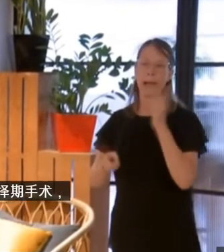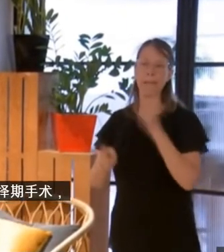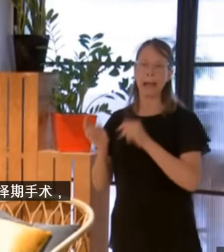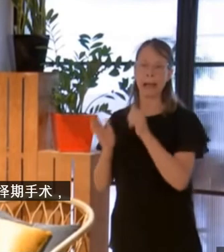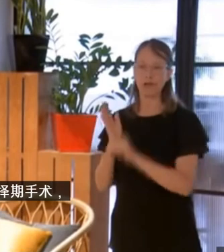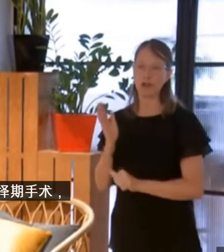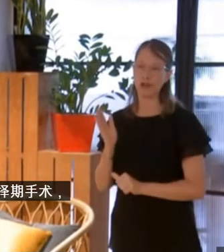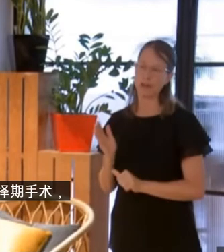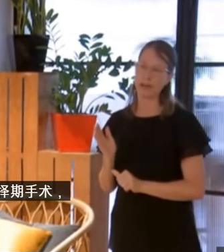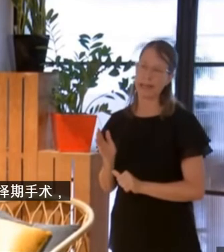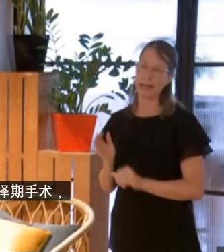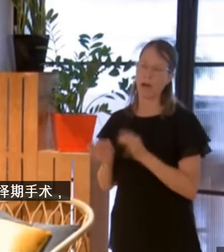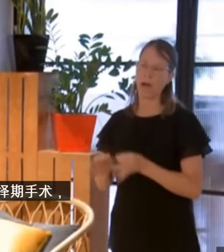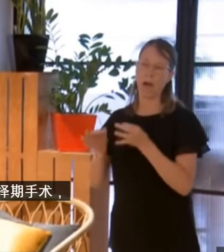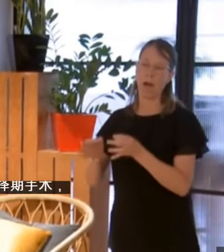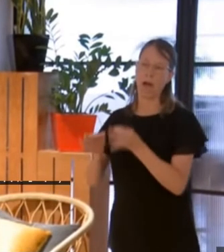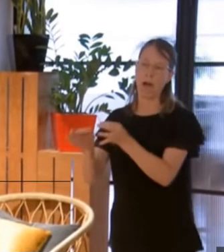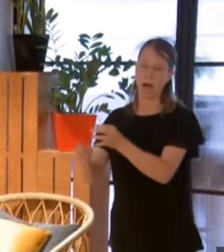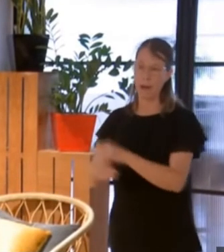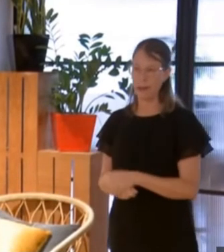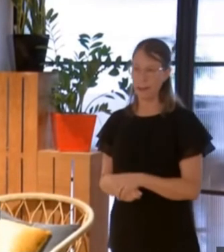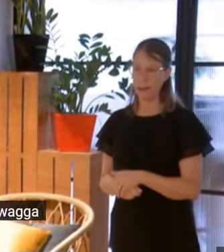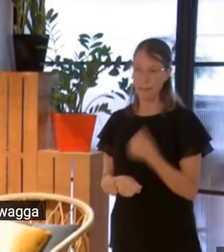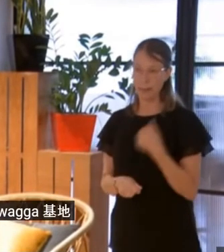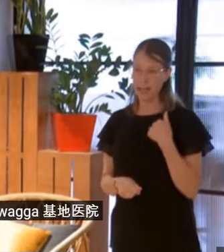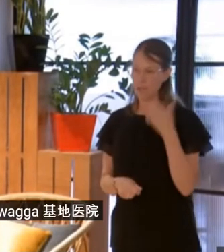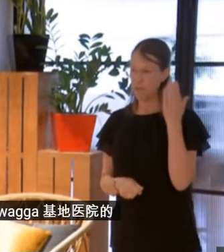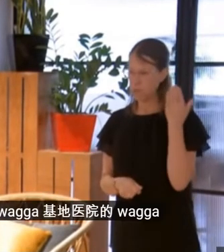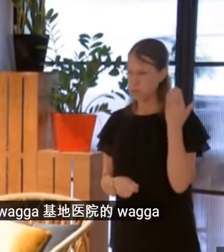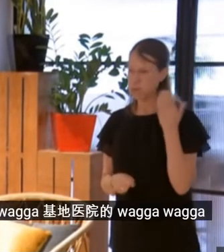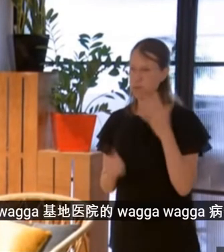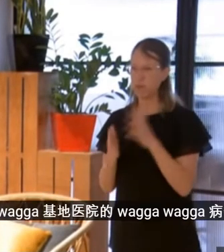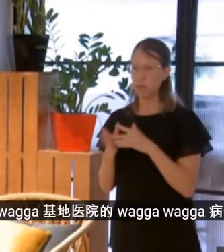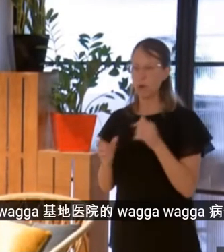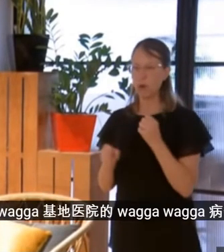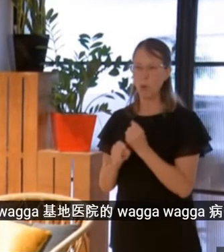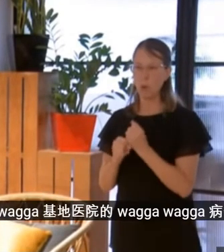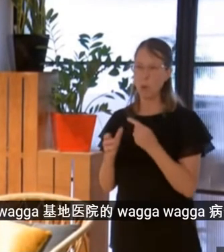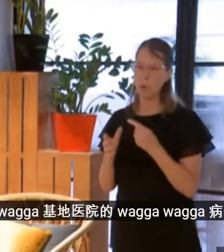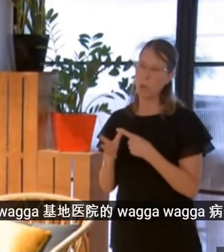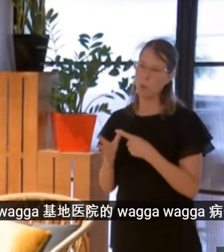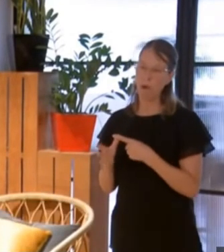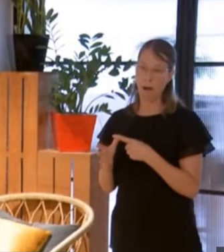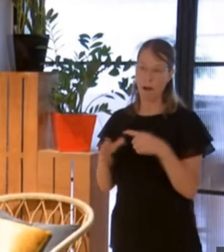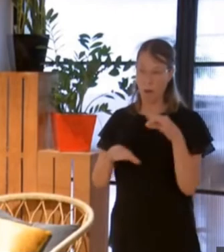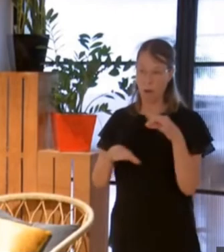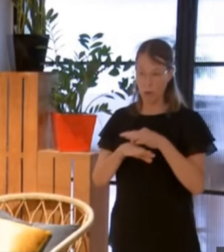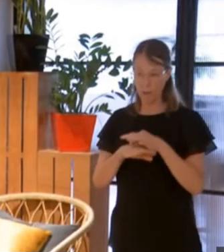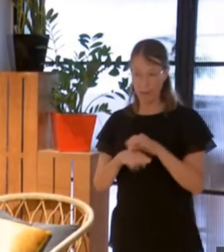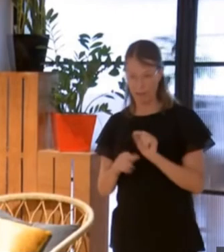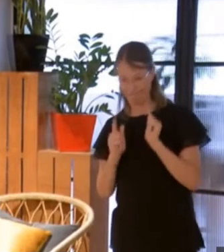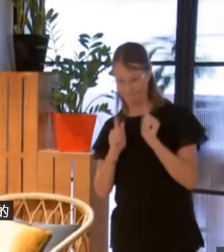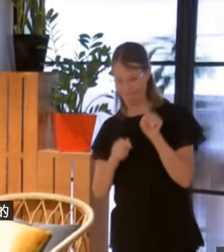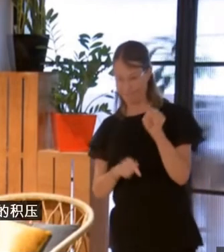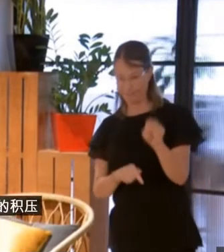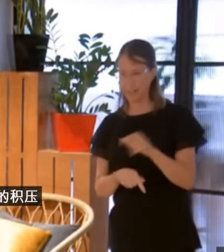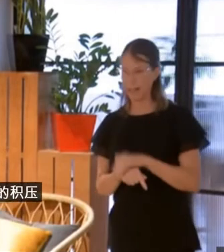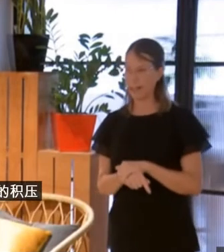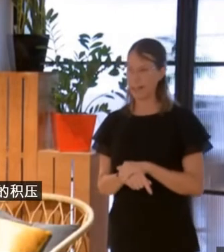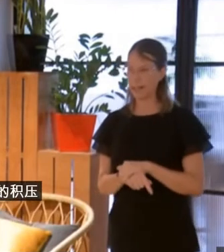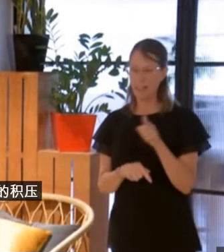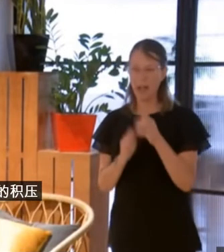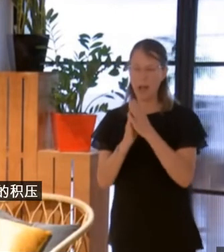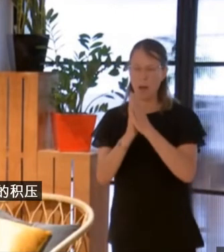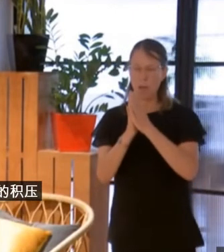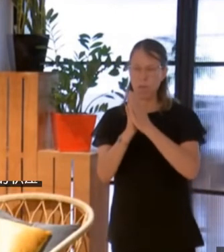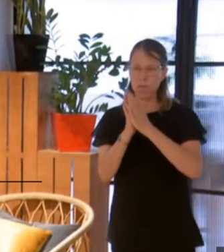as quickly as possible. I was down in Wagga Wagga in December at Wagga Wagga Base Hospital, and they got the backlog. They were able